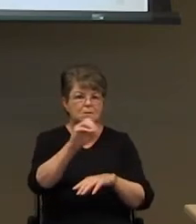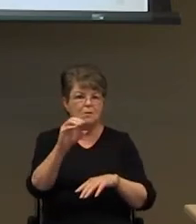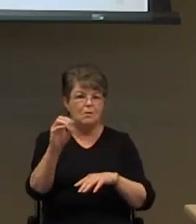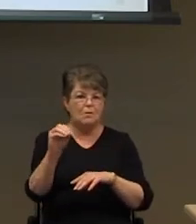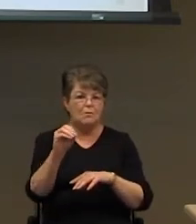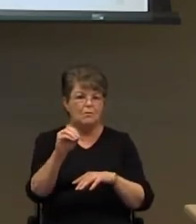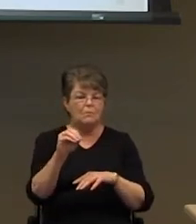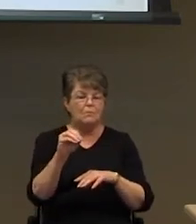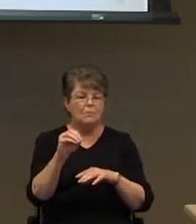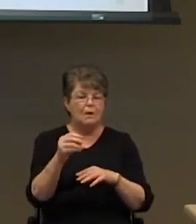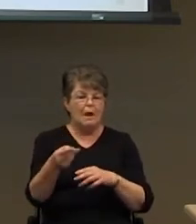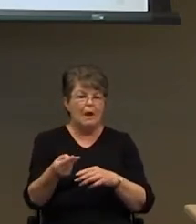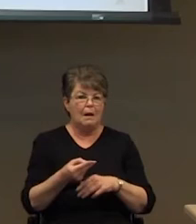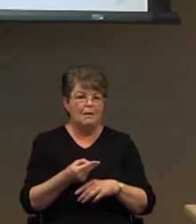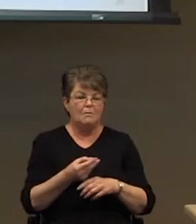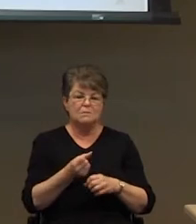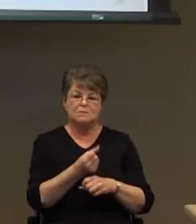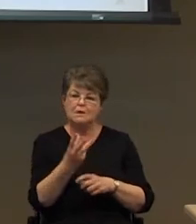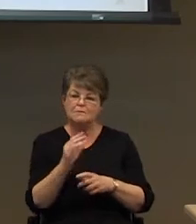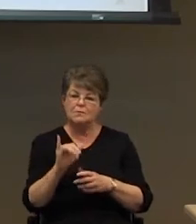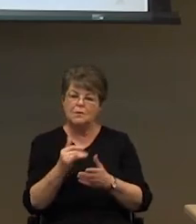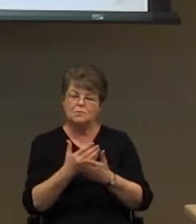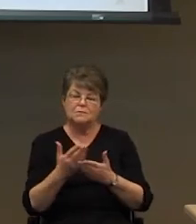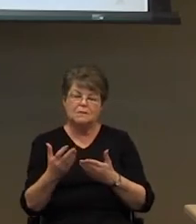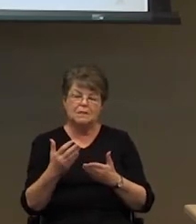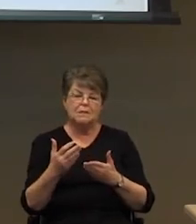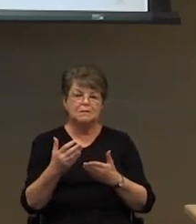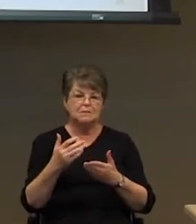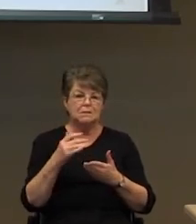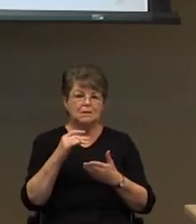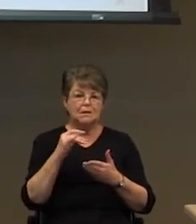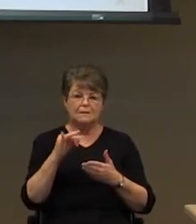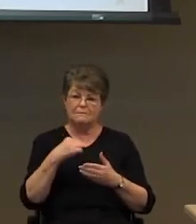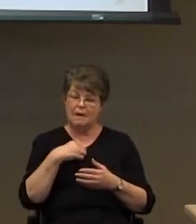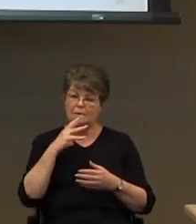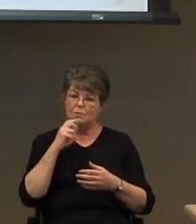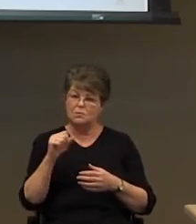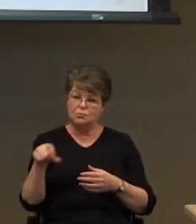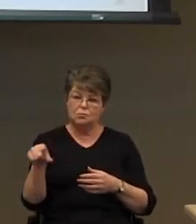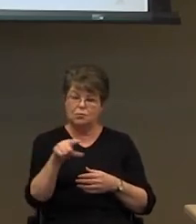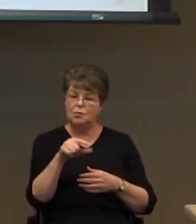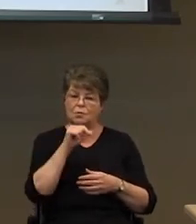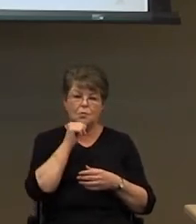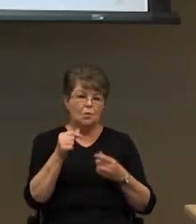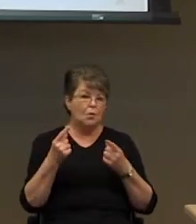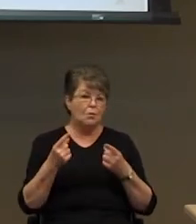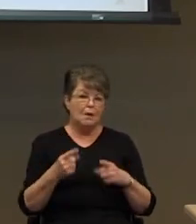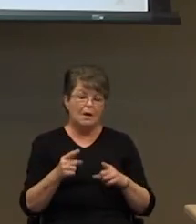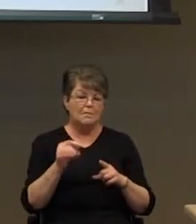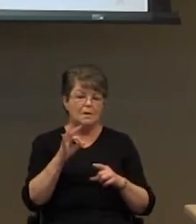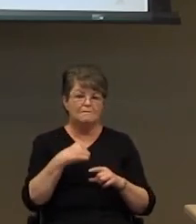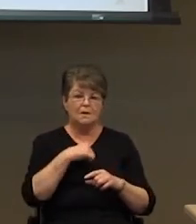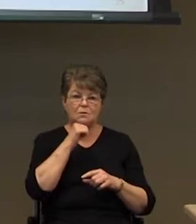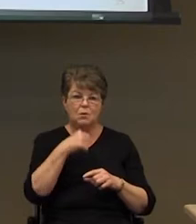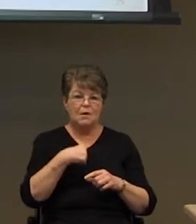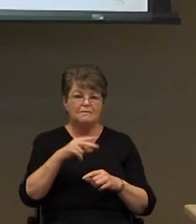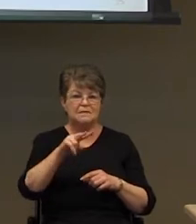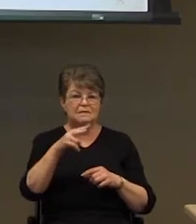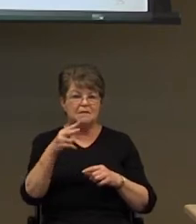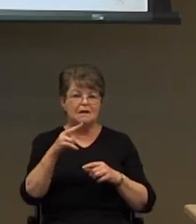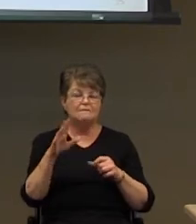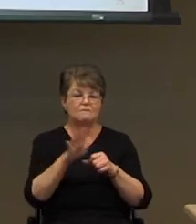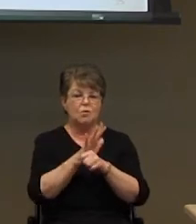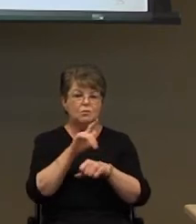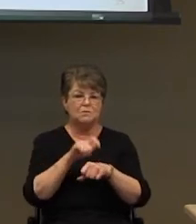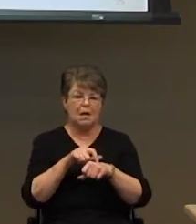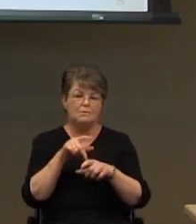A number of these things that we talk about that I would do with if I were you guys over the next 12 months won't happen if I don't have a second full-time